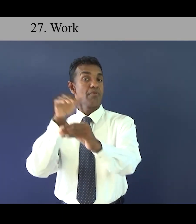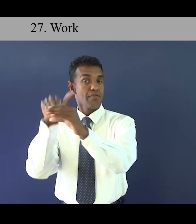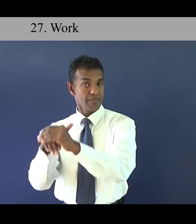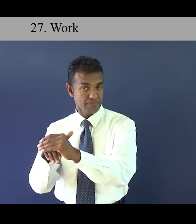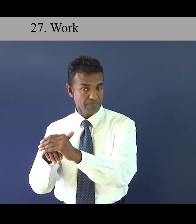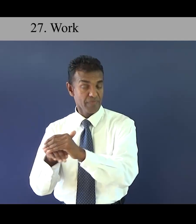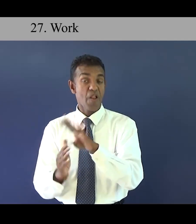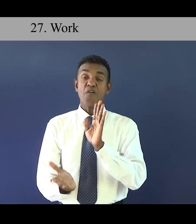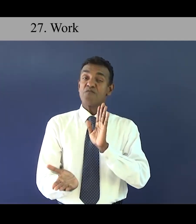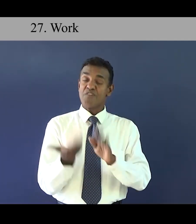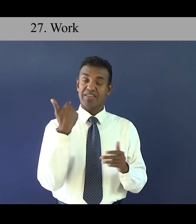by